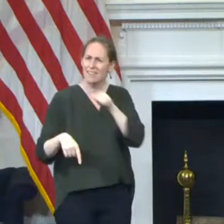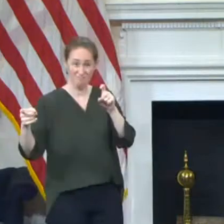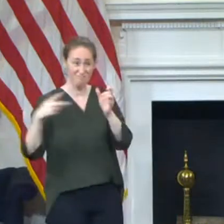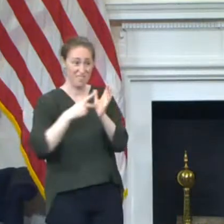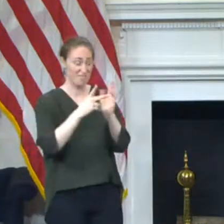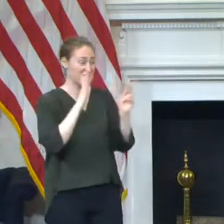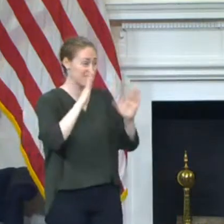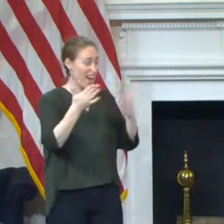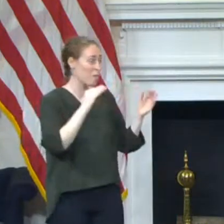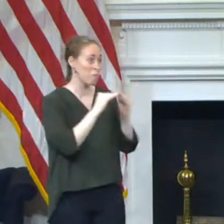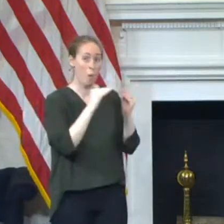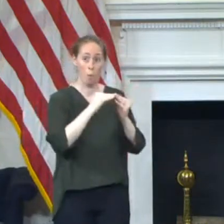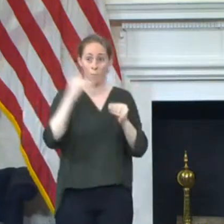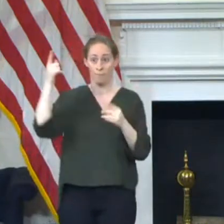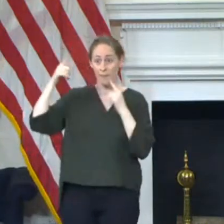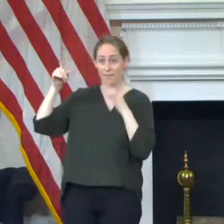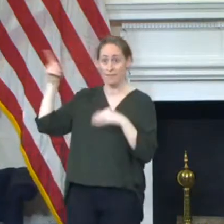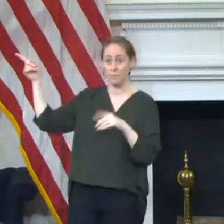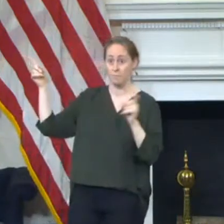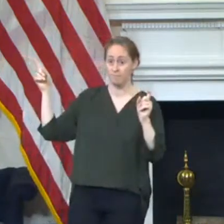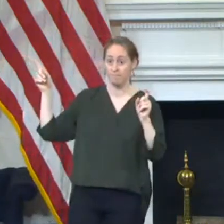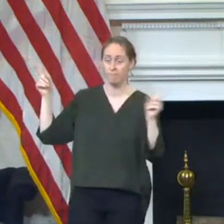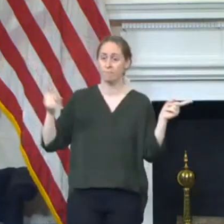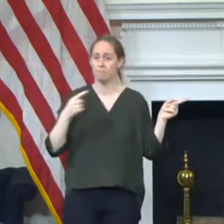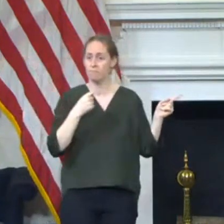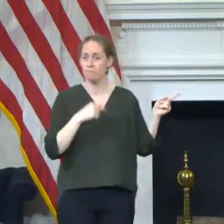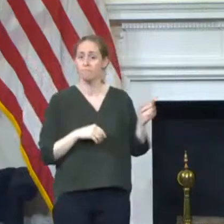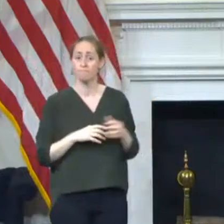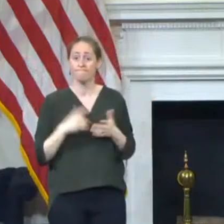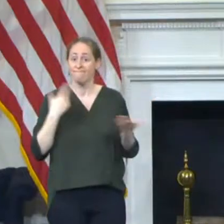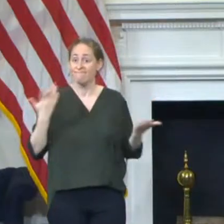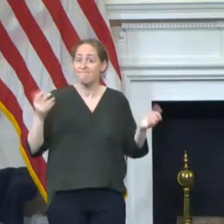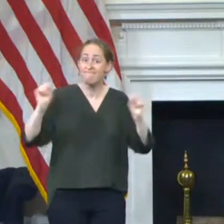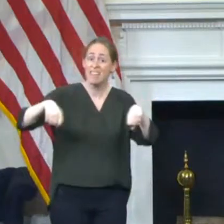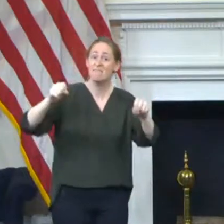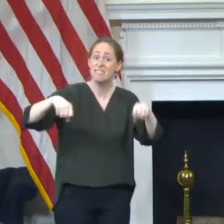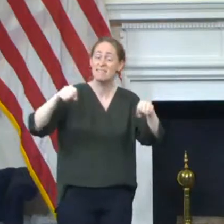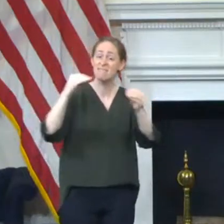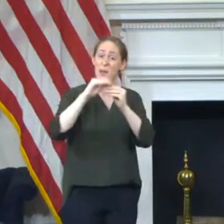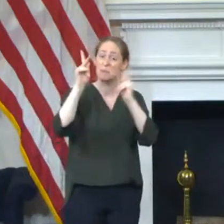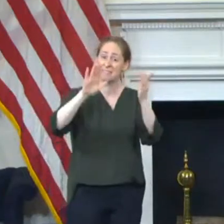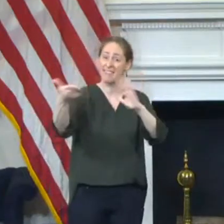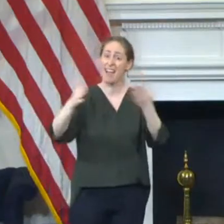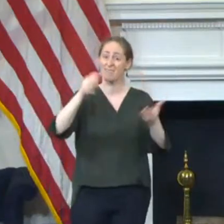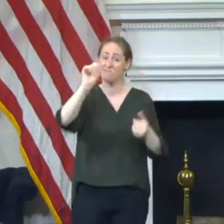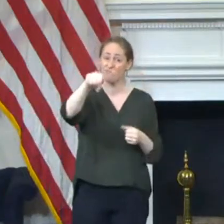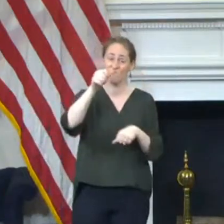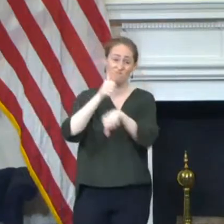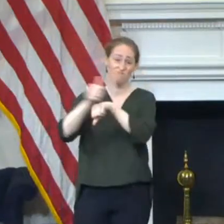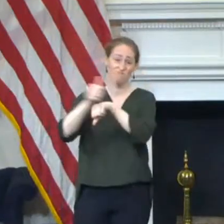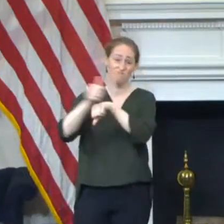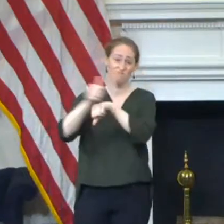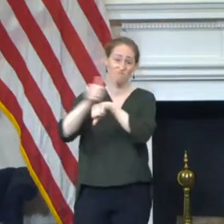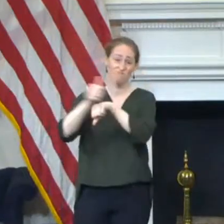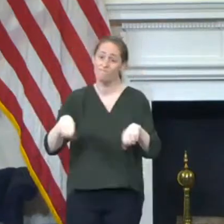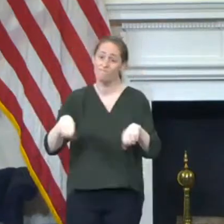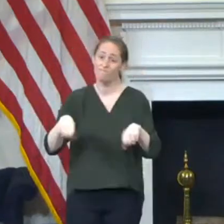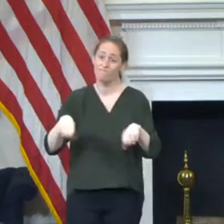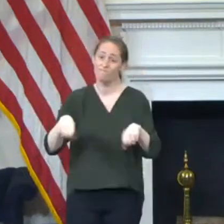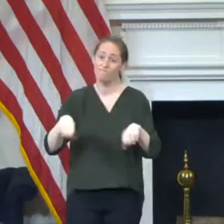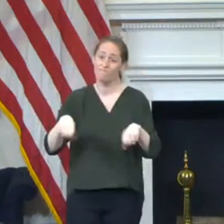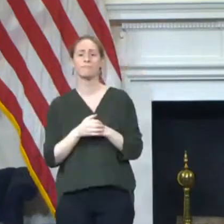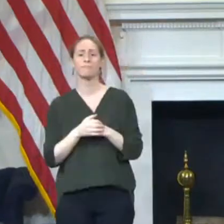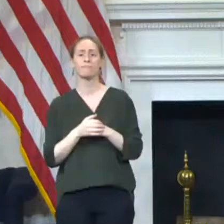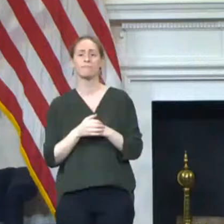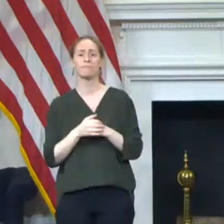could. Governor, you've talked a lot about being cautious around family members versus gatherings, limiting the size of indoor gatherings. We see a